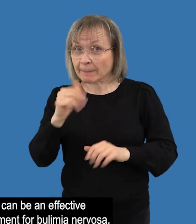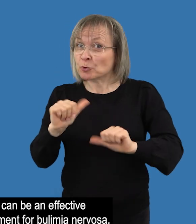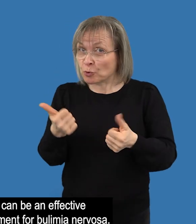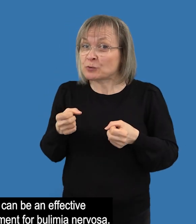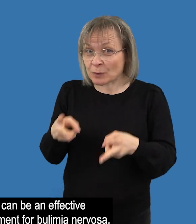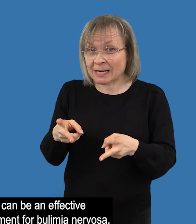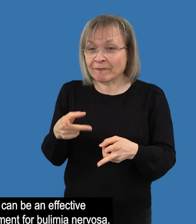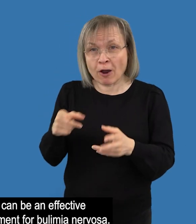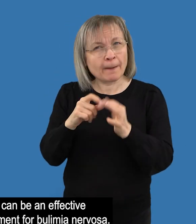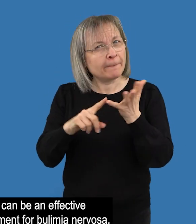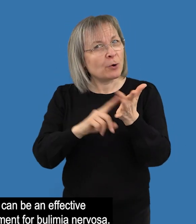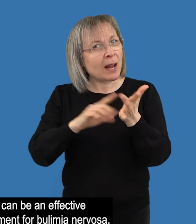bulimia nervosa.